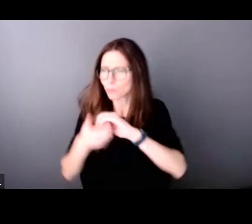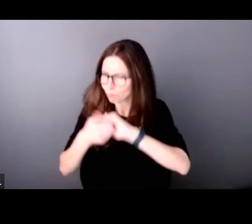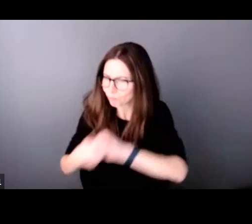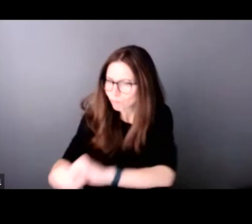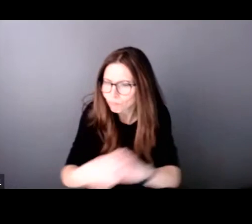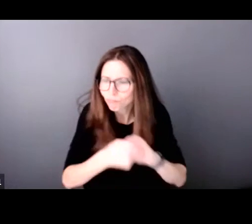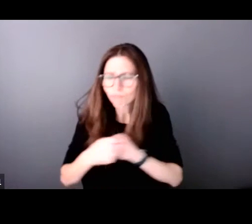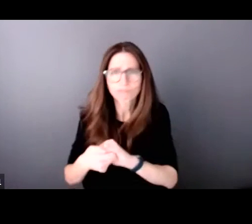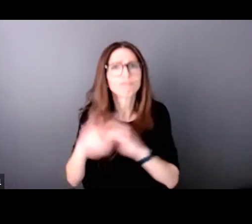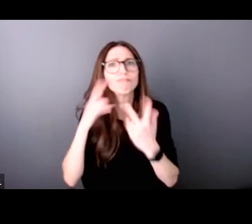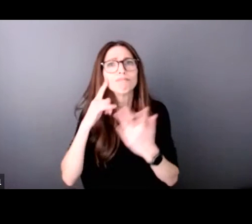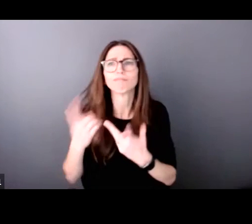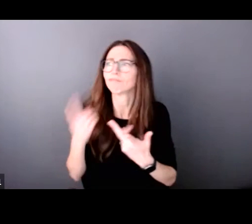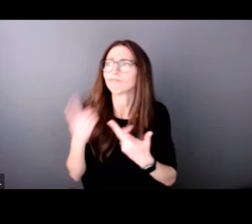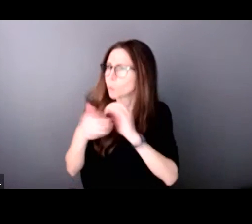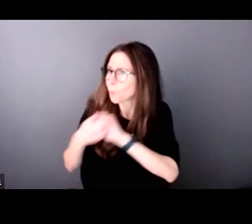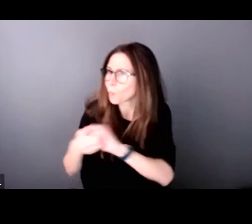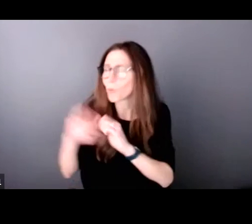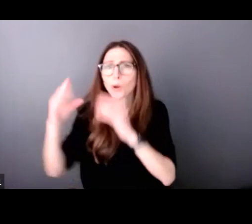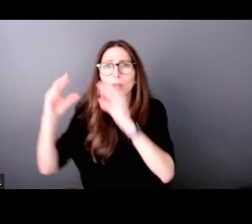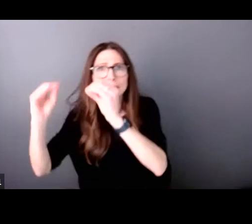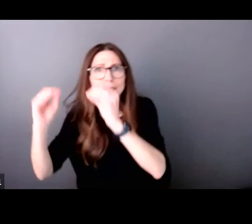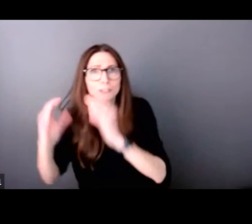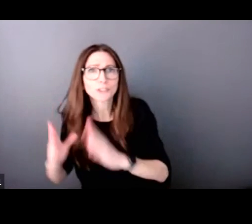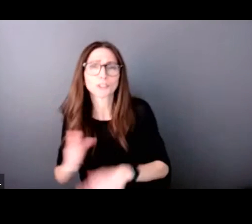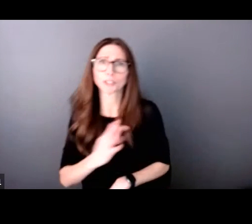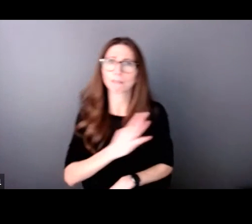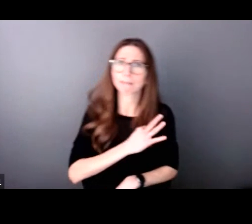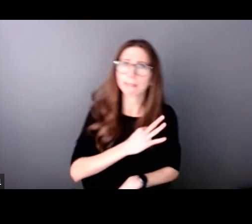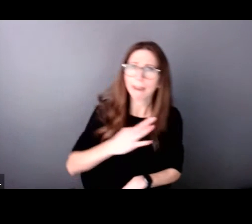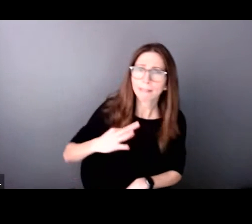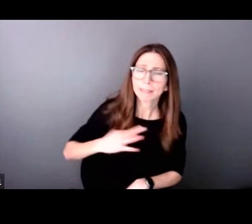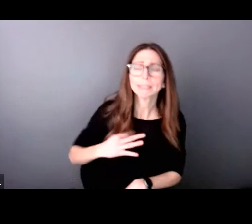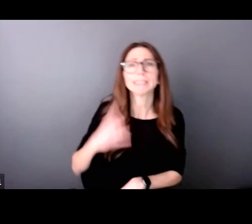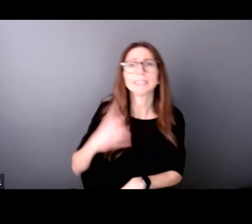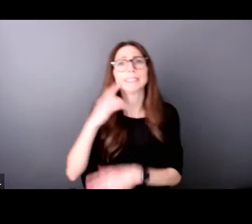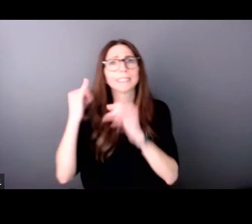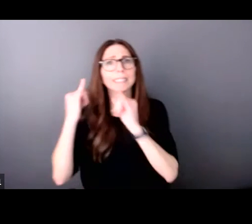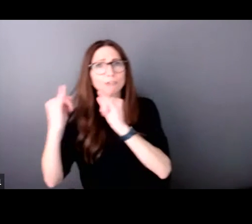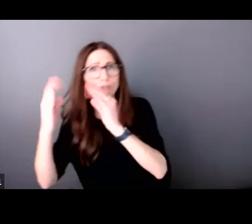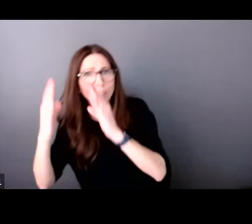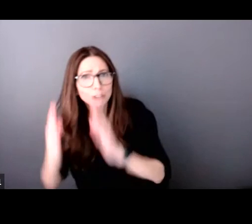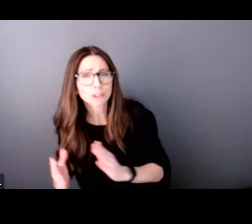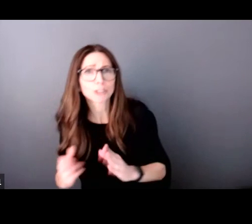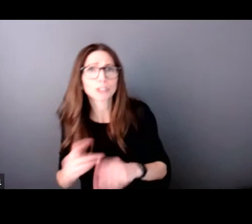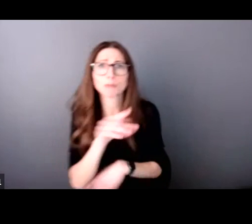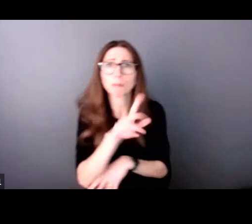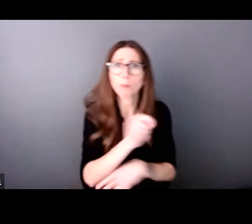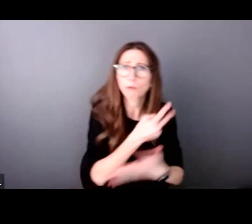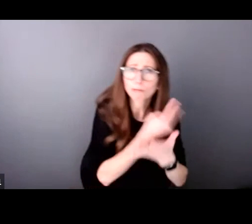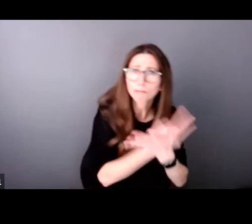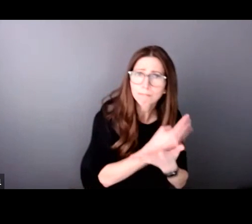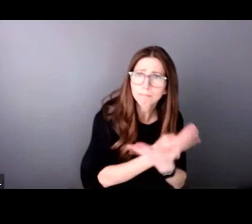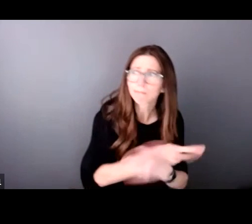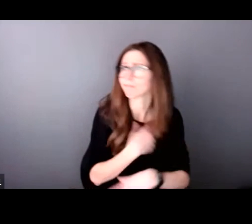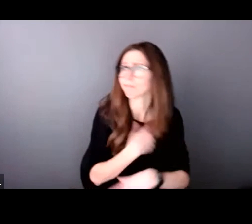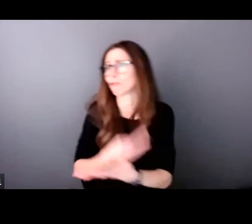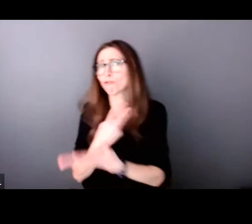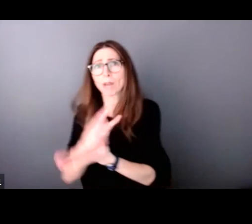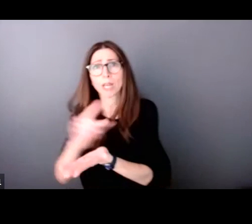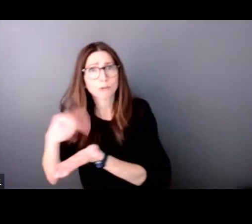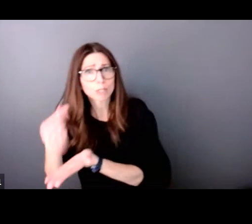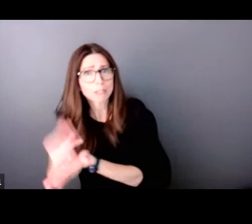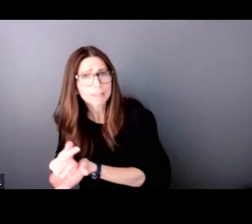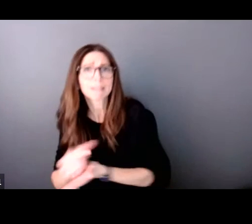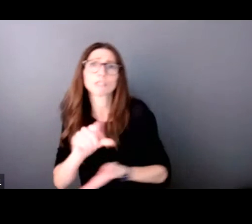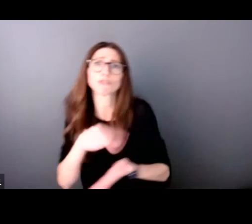with faculty, adjunct instructors, postdoctoral fellows, undergraduate and graduate students, and